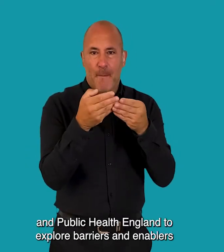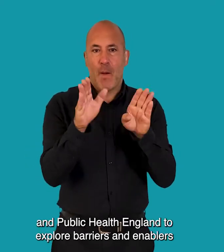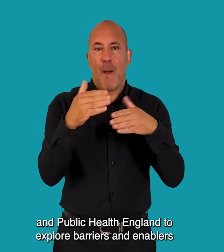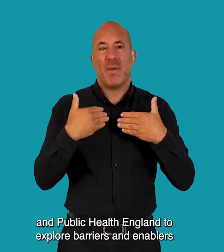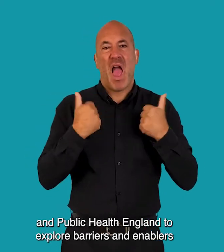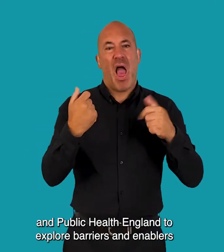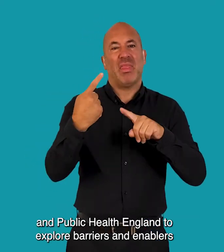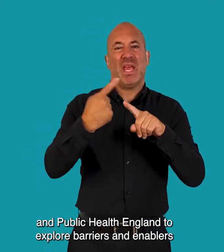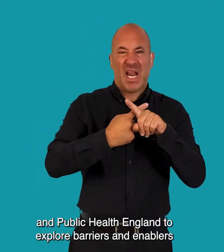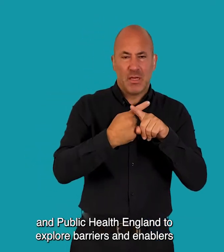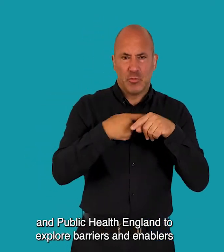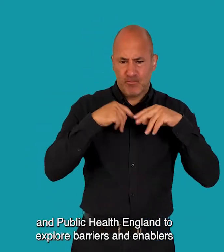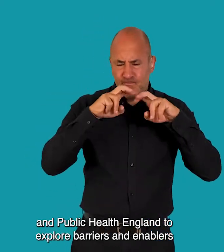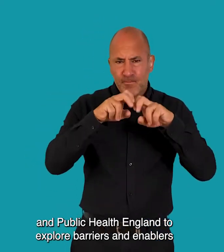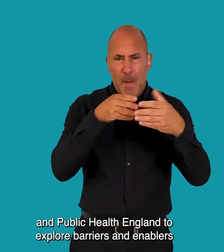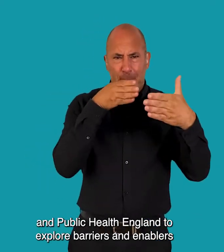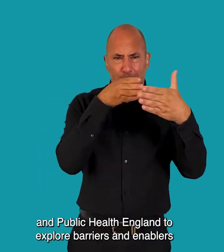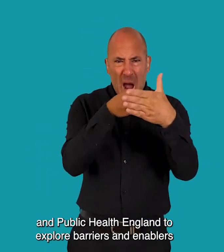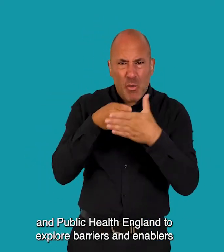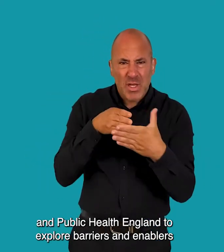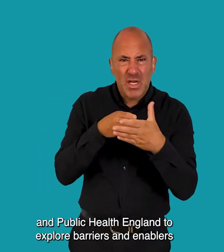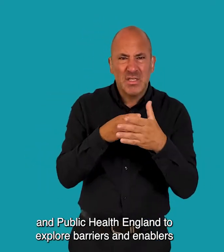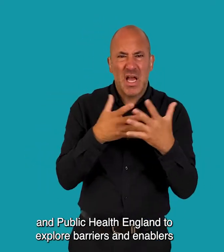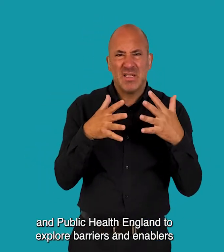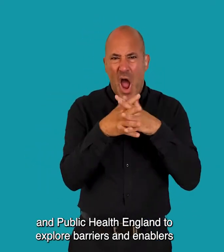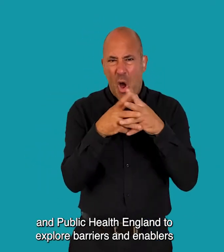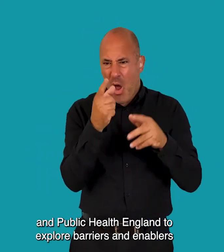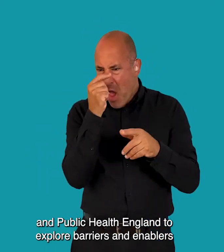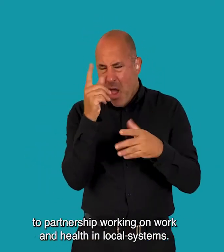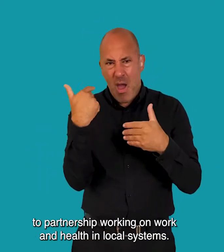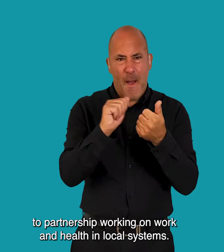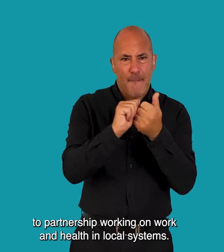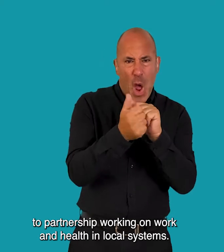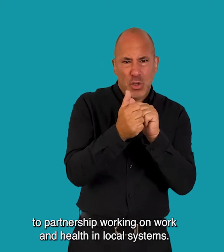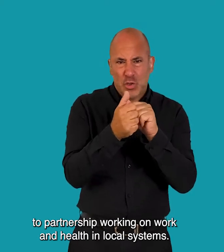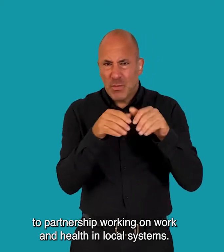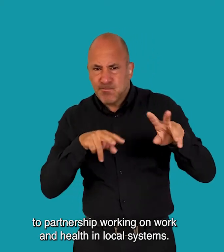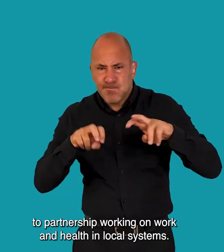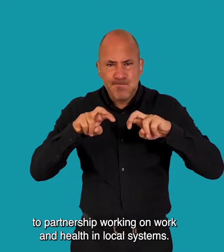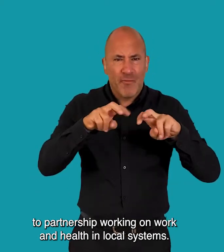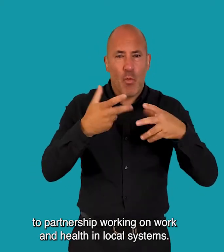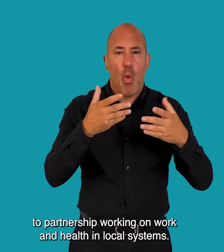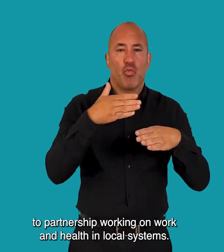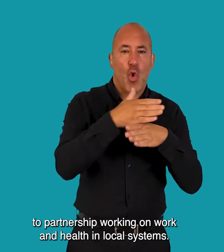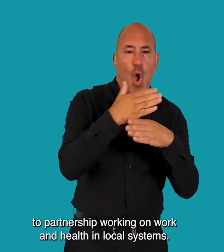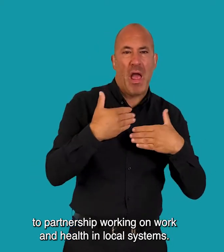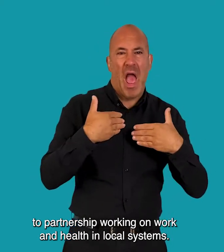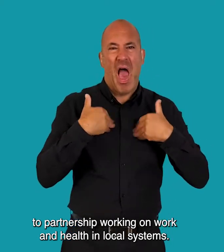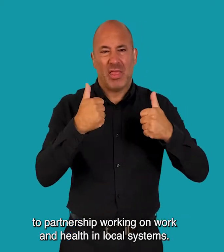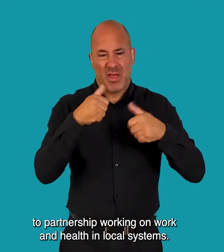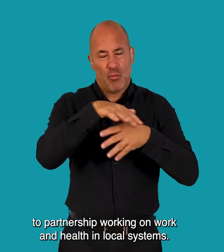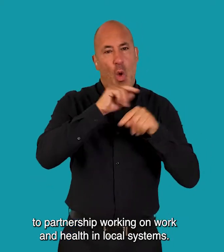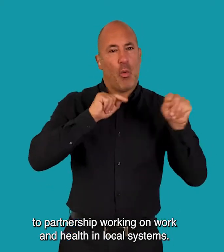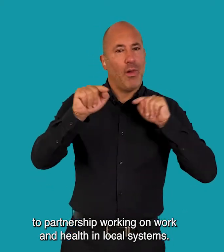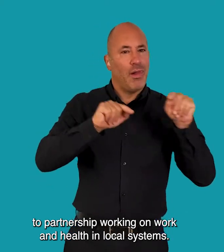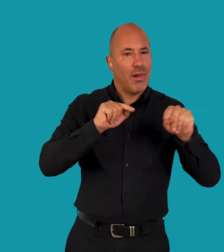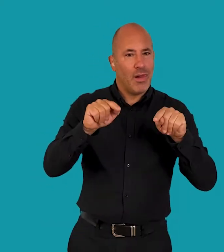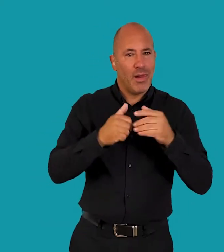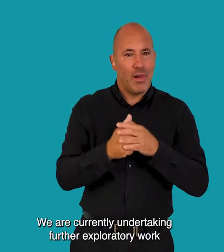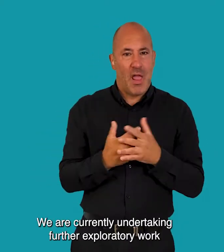Public Health England to explore barriers and enablers to partnership working on work and health in local systems. We're